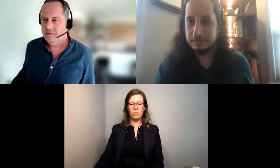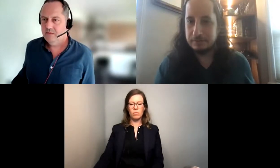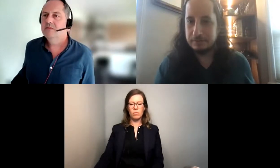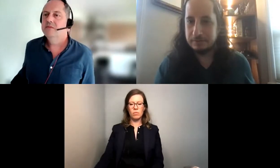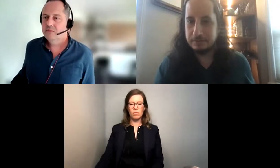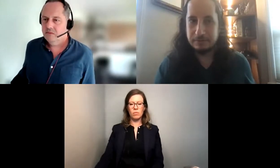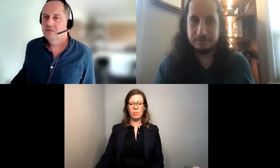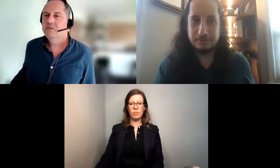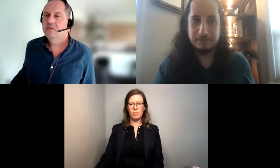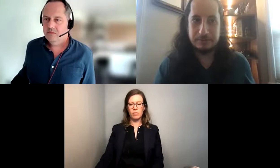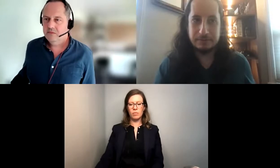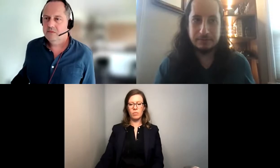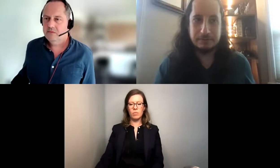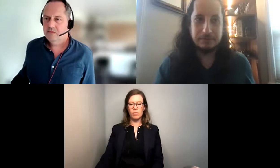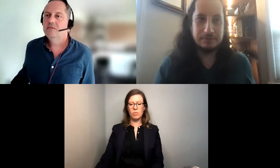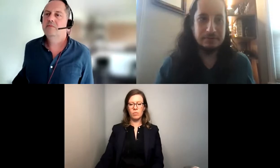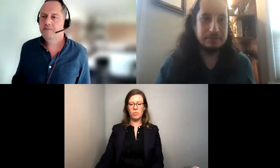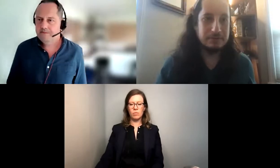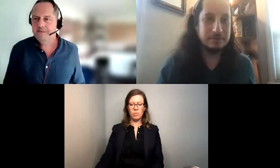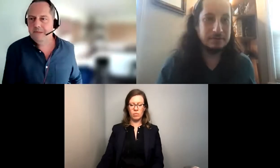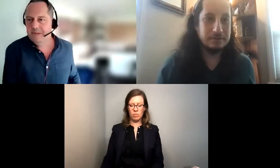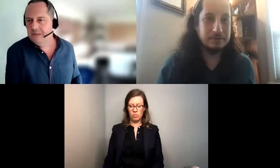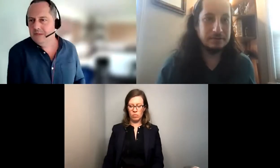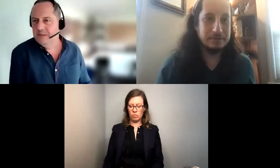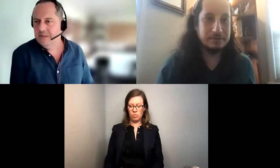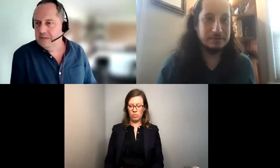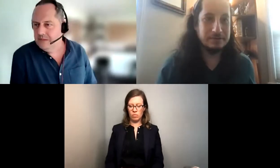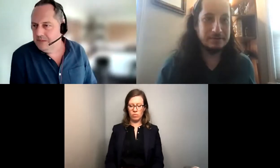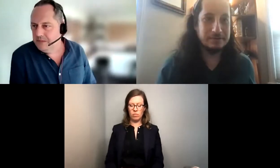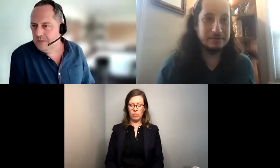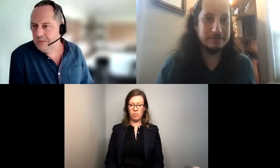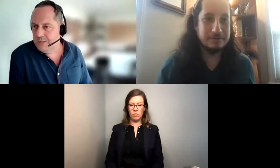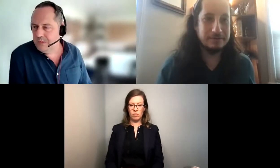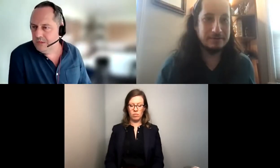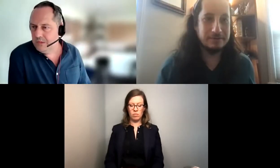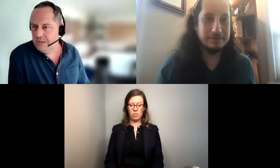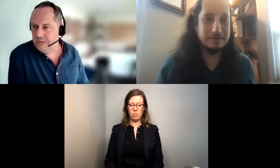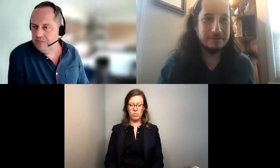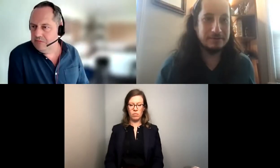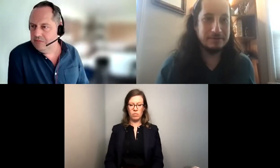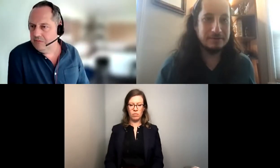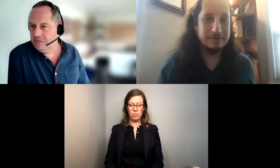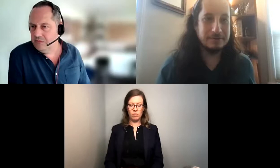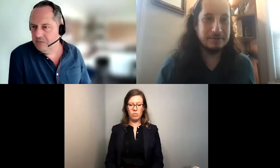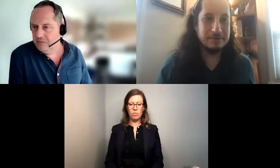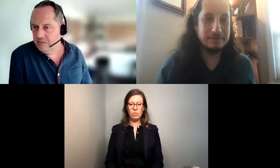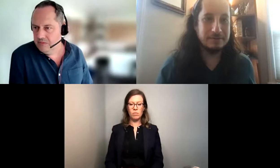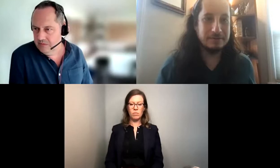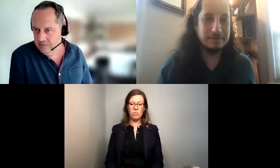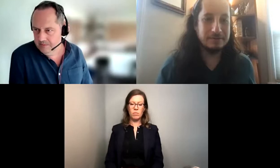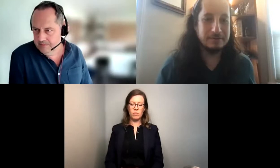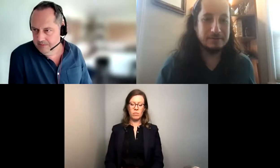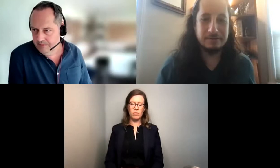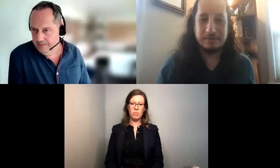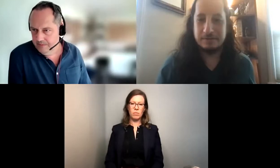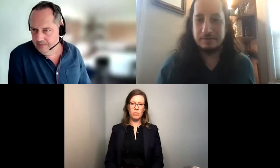the most votes. So you can just start from the top and skip through them if you'd like, but the ones at the top are the